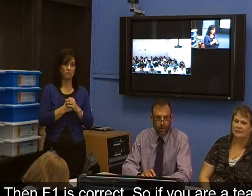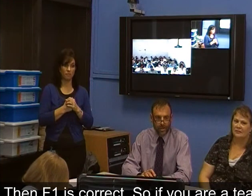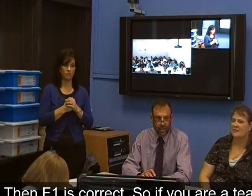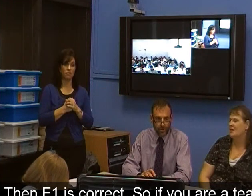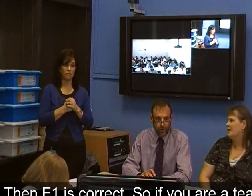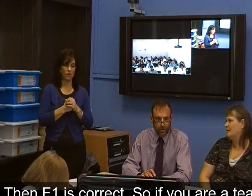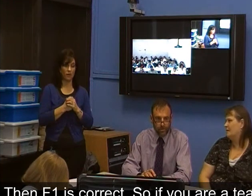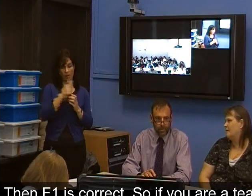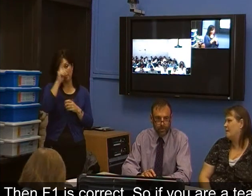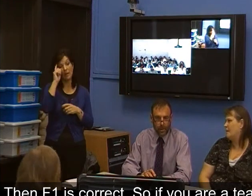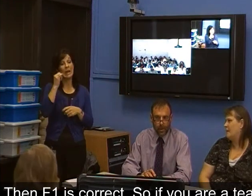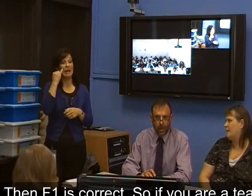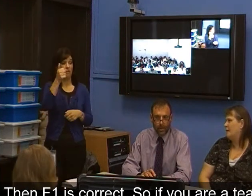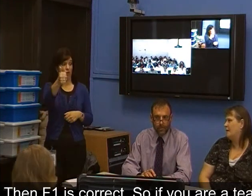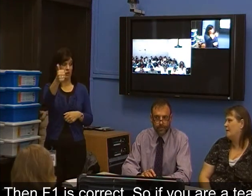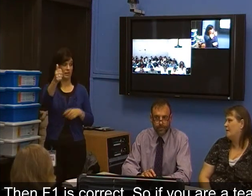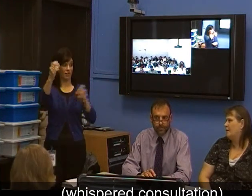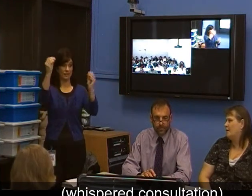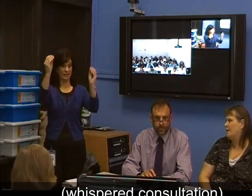are a teacher,